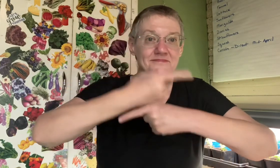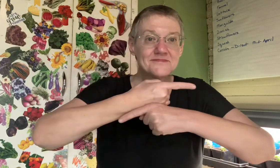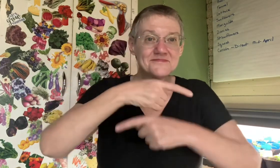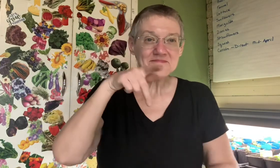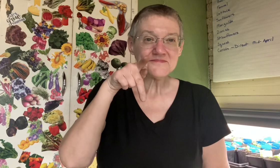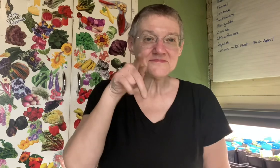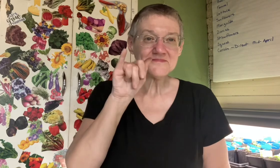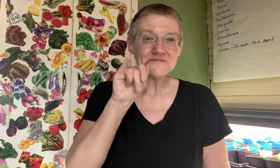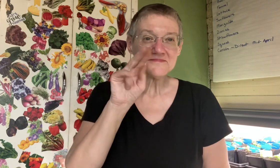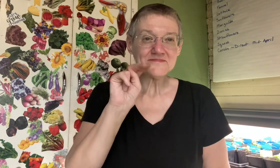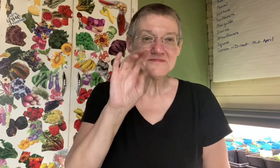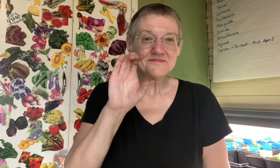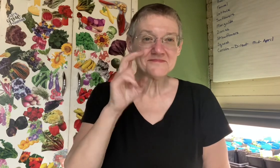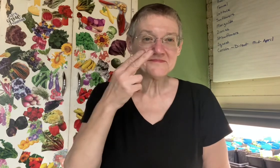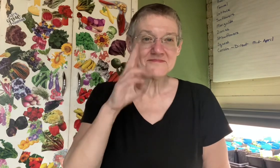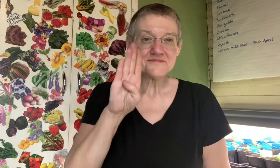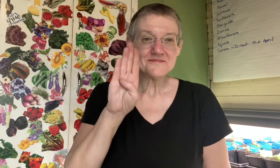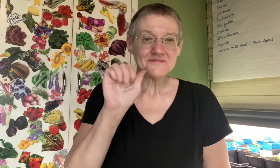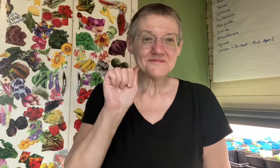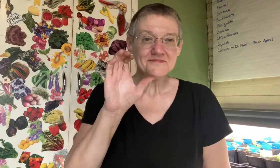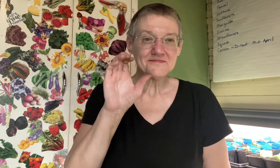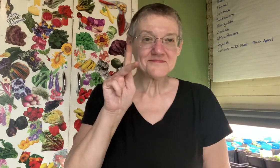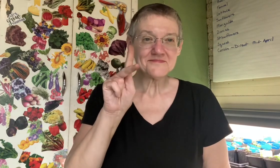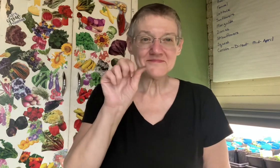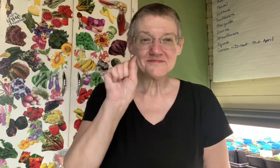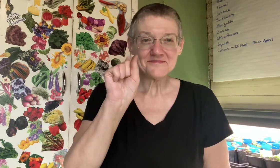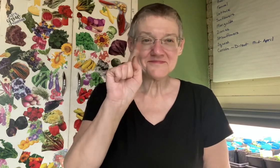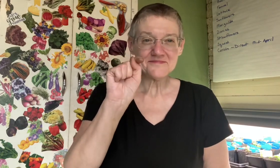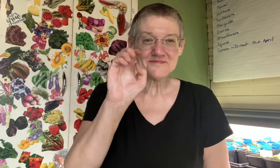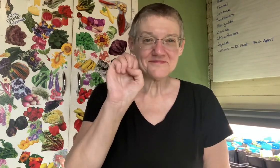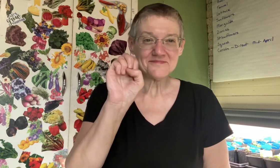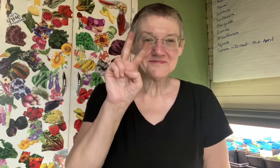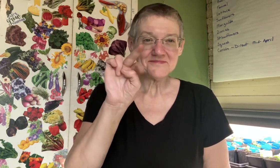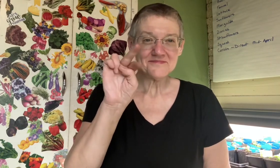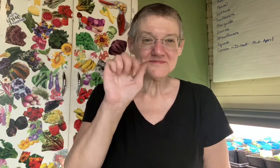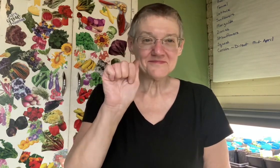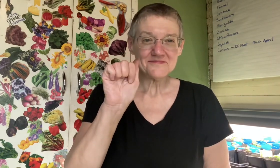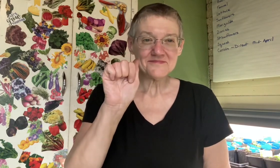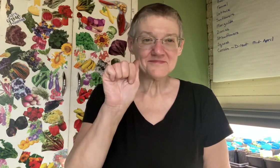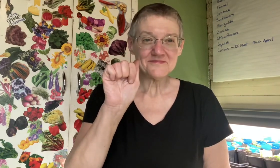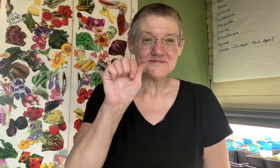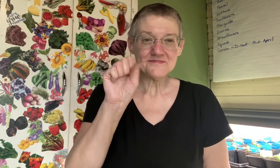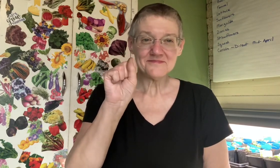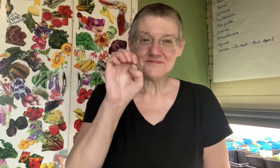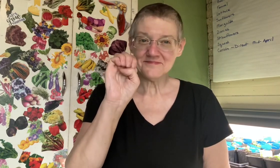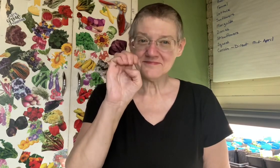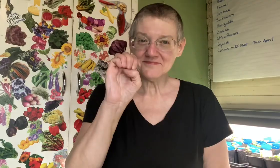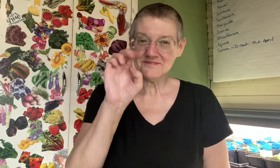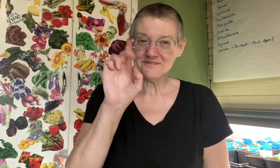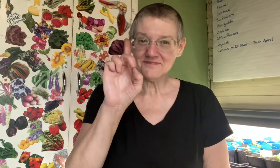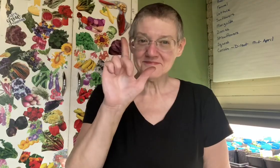Today we're going to pinch back our stevia seedlings.